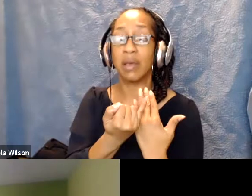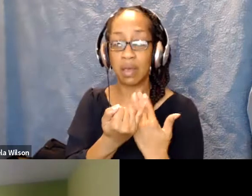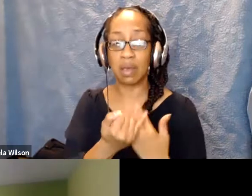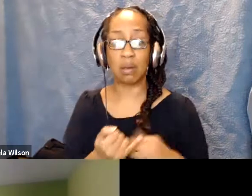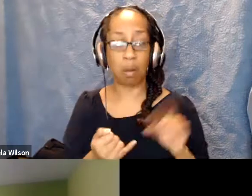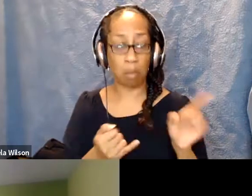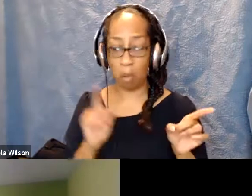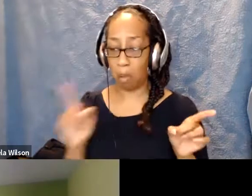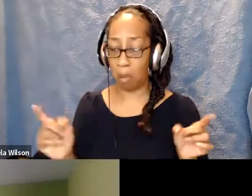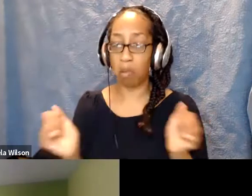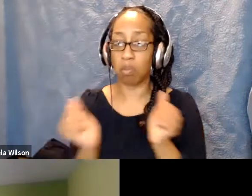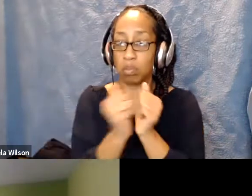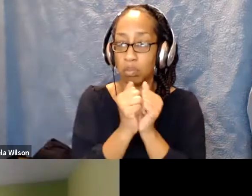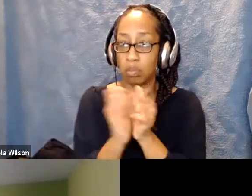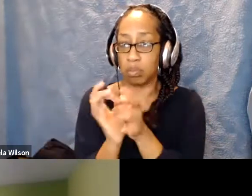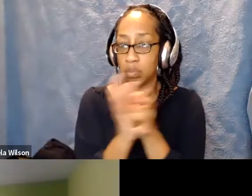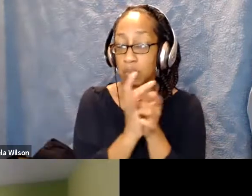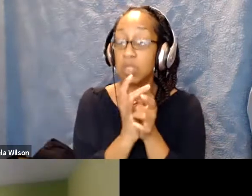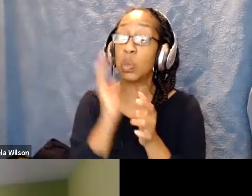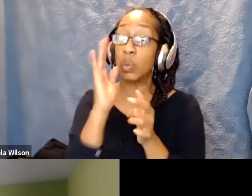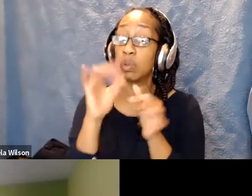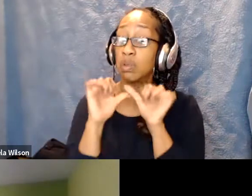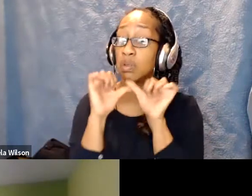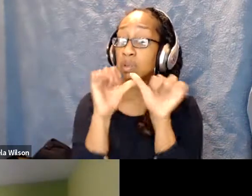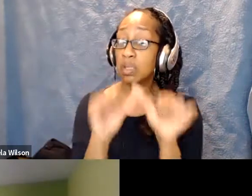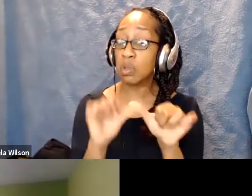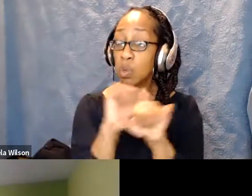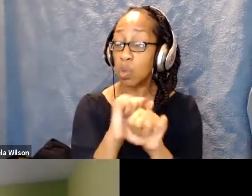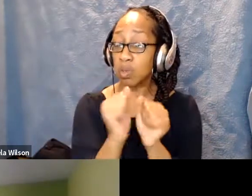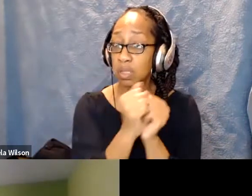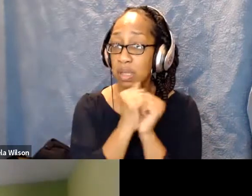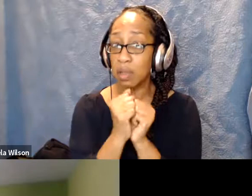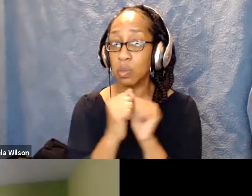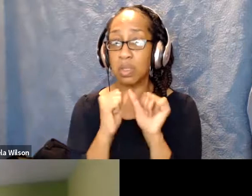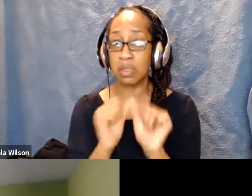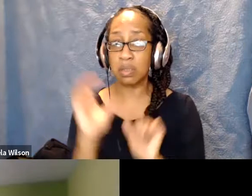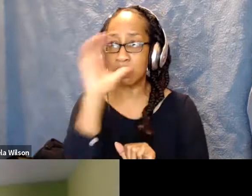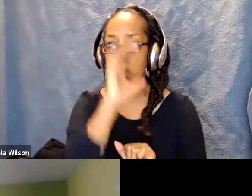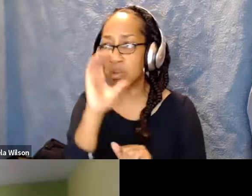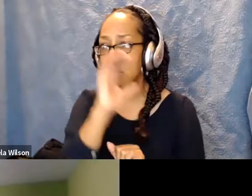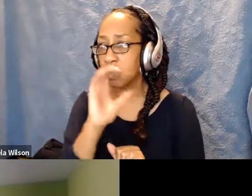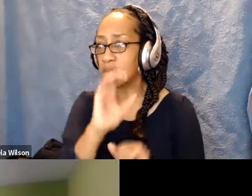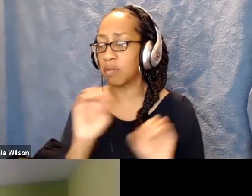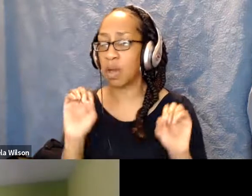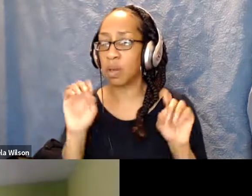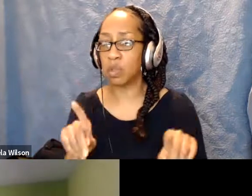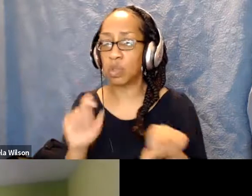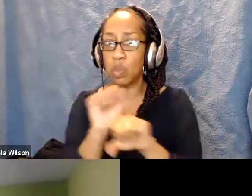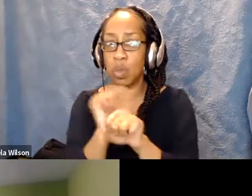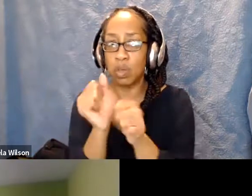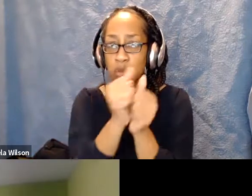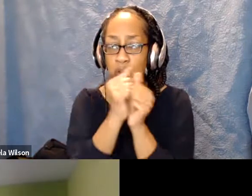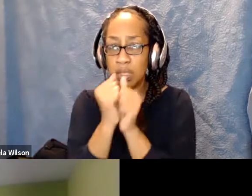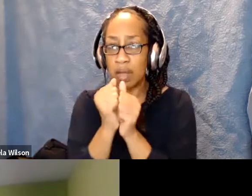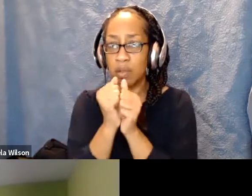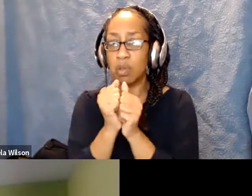So we'll continue to do this work. We'll continue to look for opportunities to share where states are excelling in these three-way collaboration